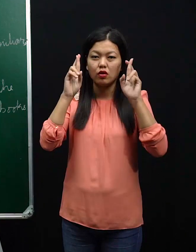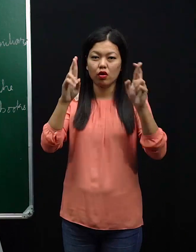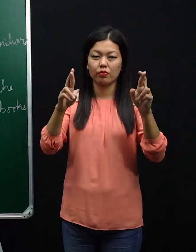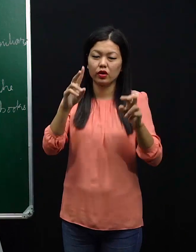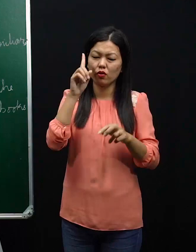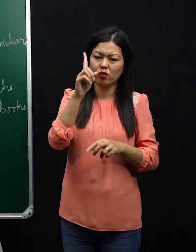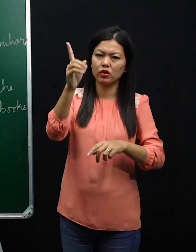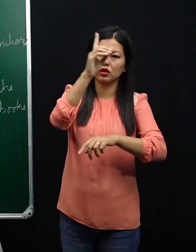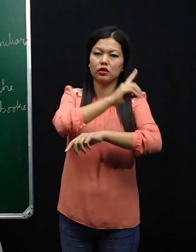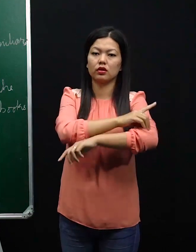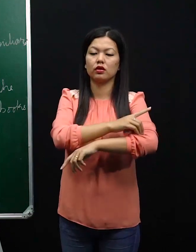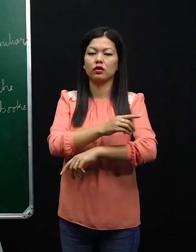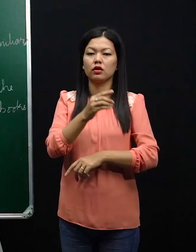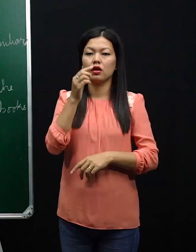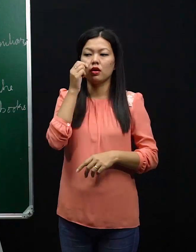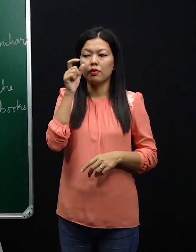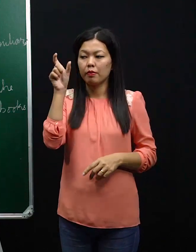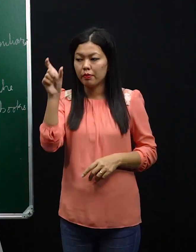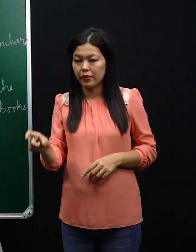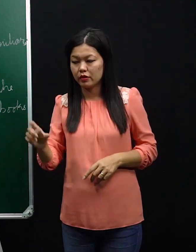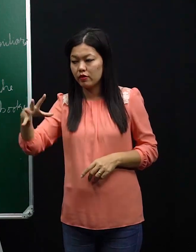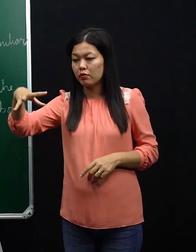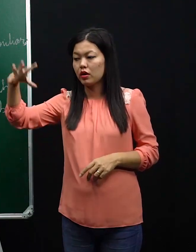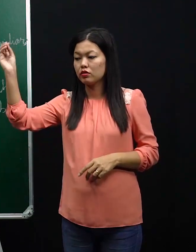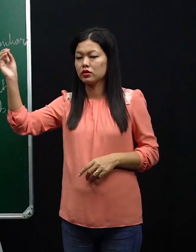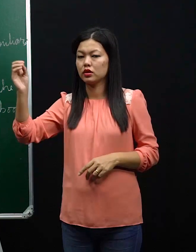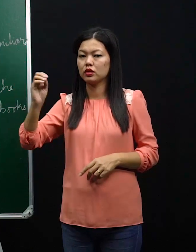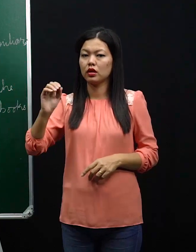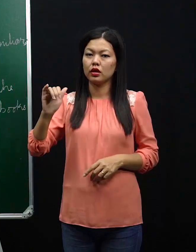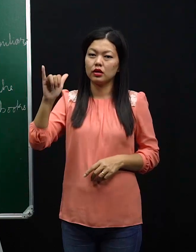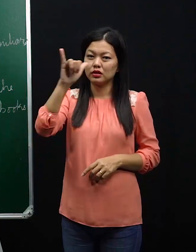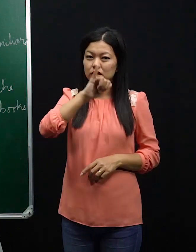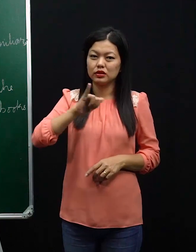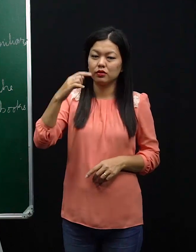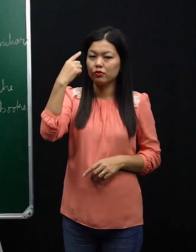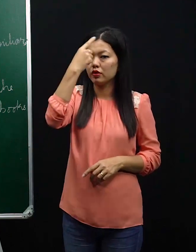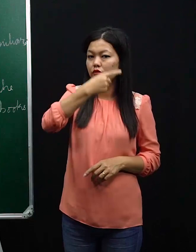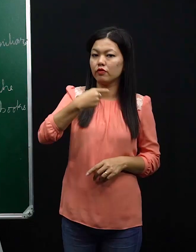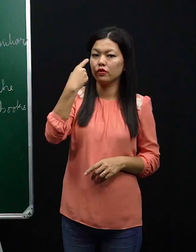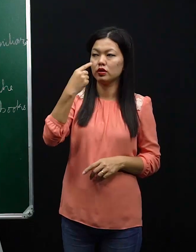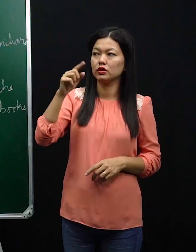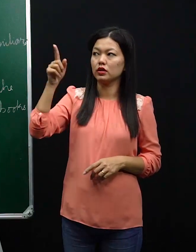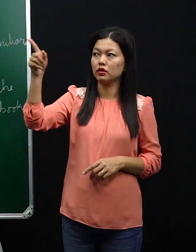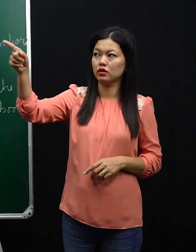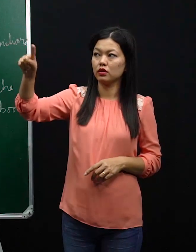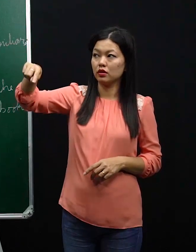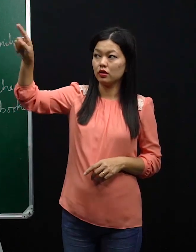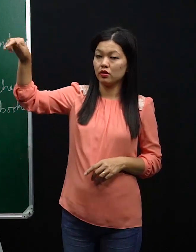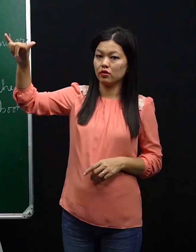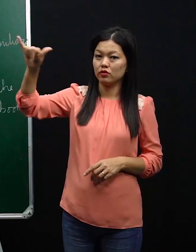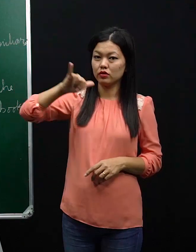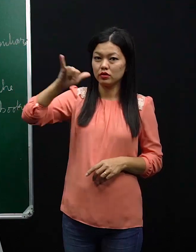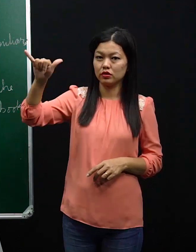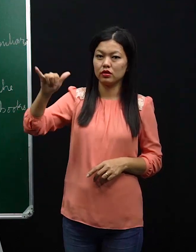would come to them with a resemblance, with the resemblance of the face that was on the wall. See, this is